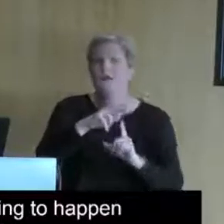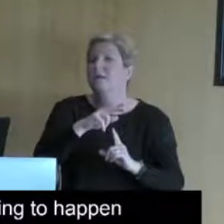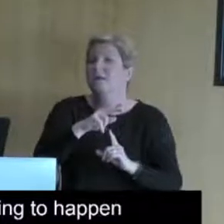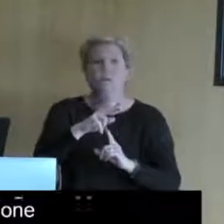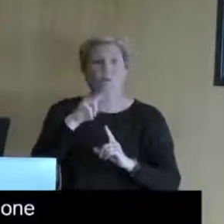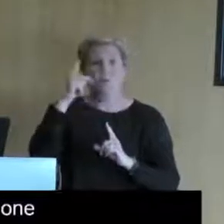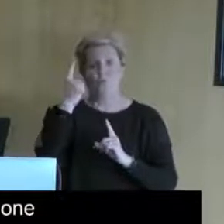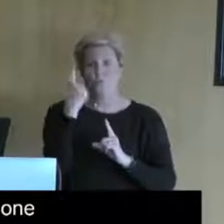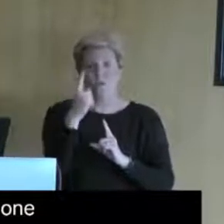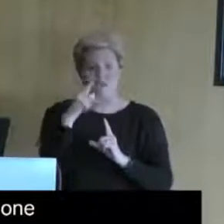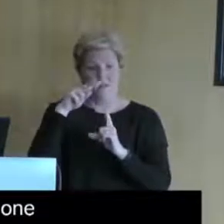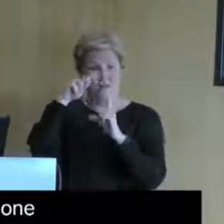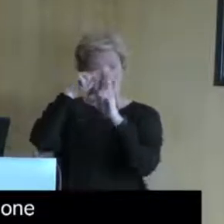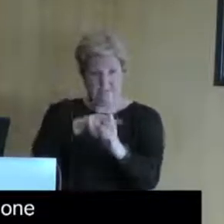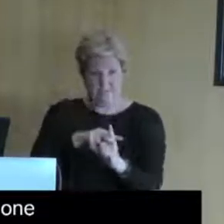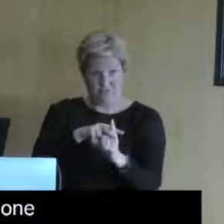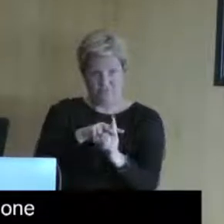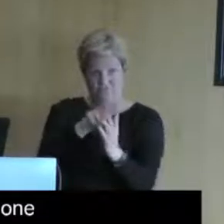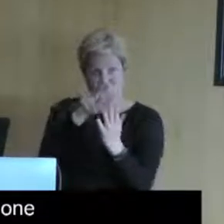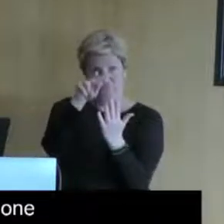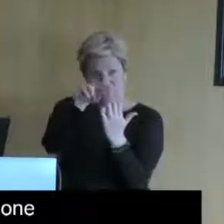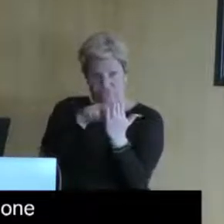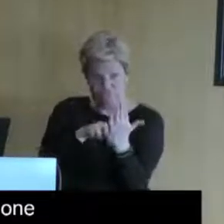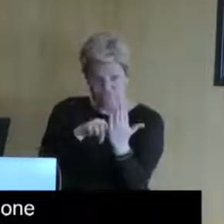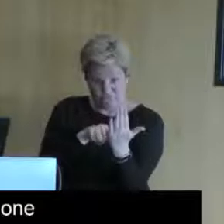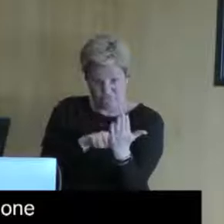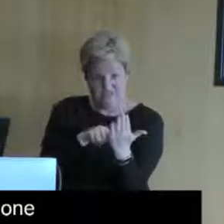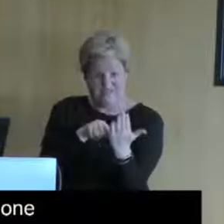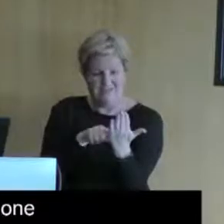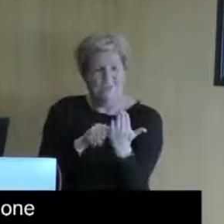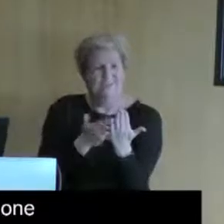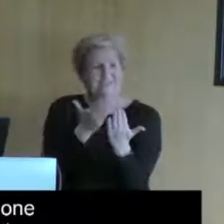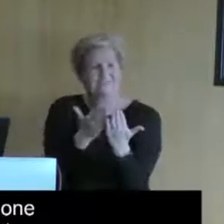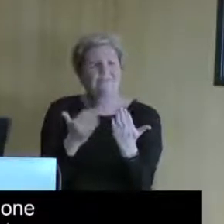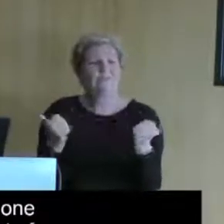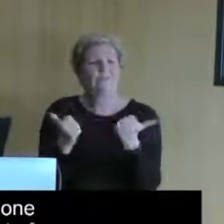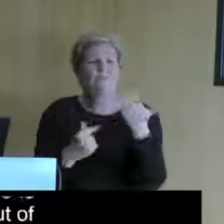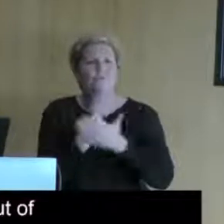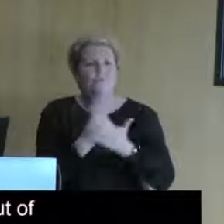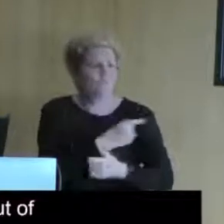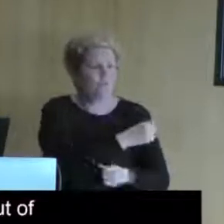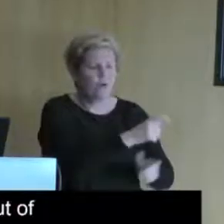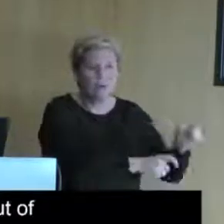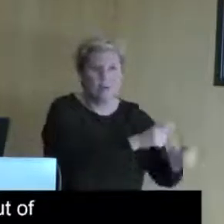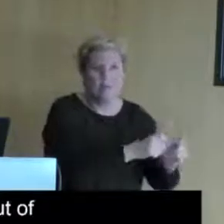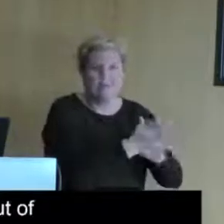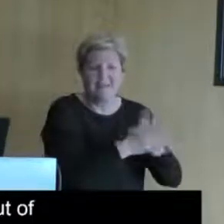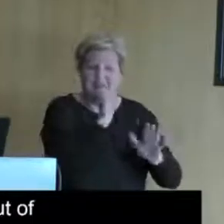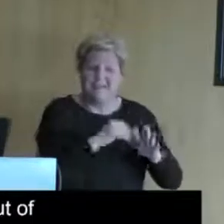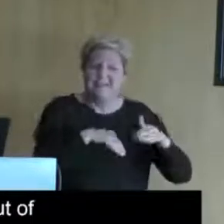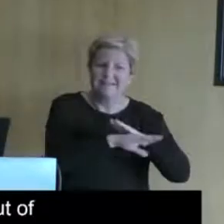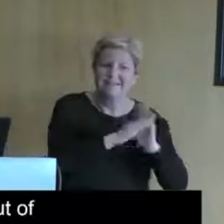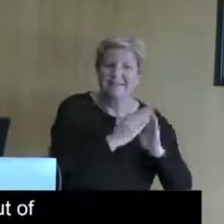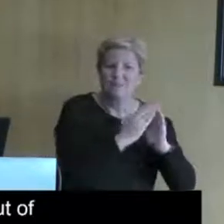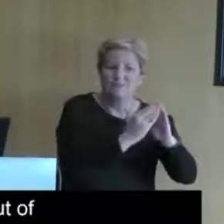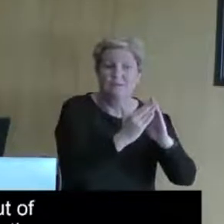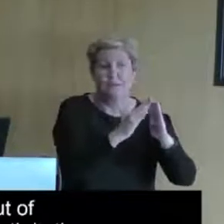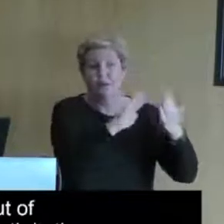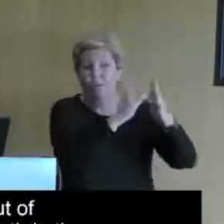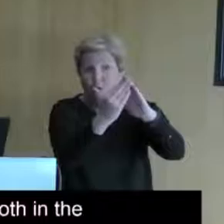and supporting a client, how it will change for you. The most important thing that's going to happen is that it's going to be